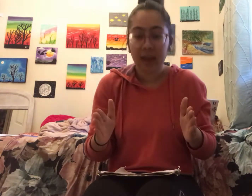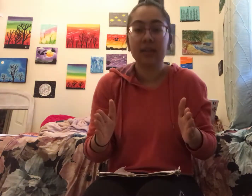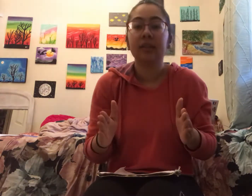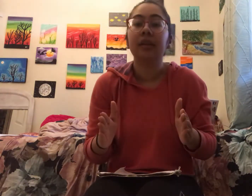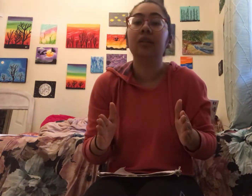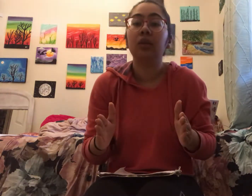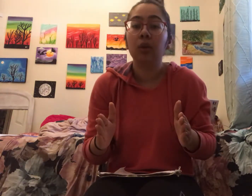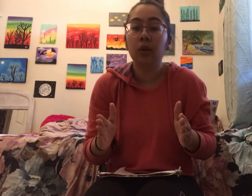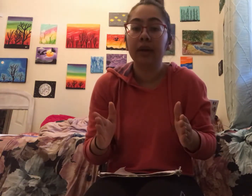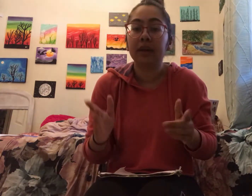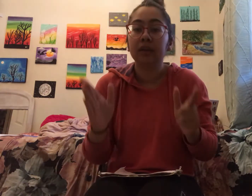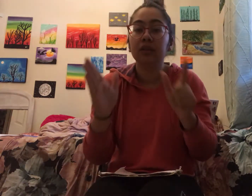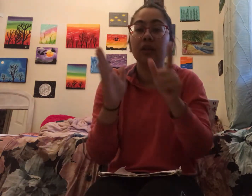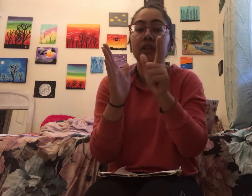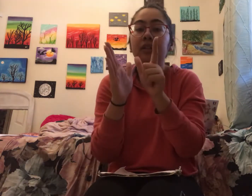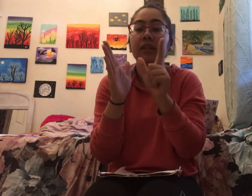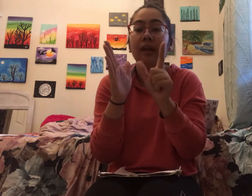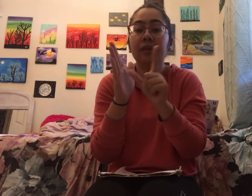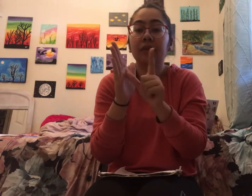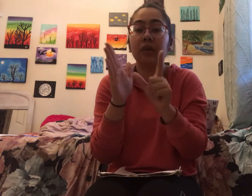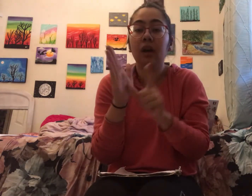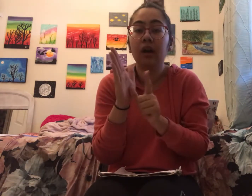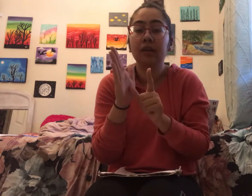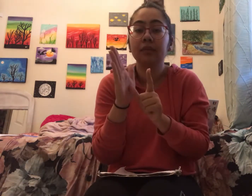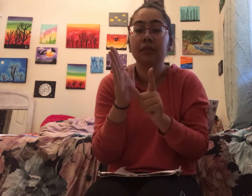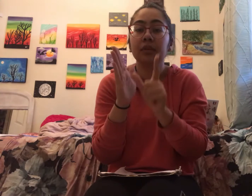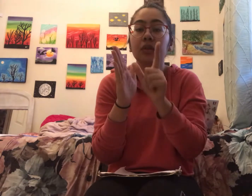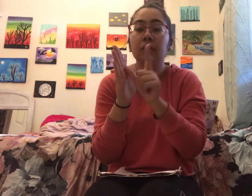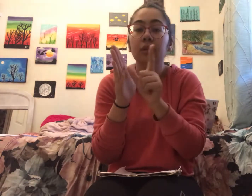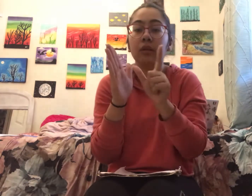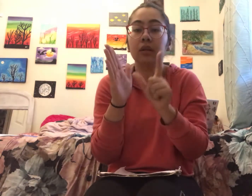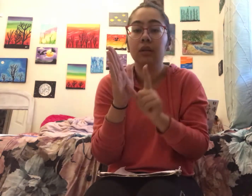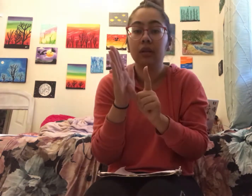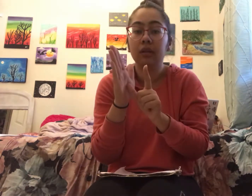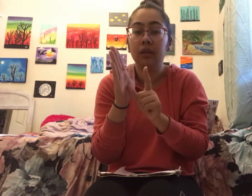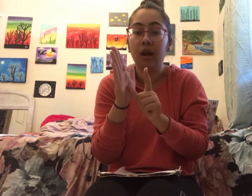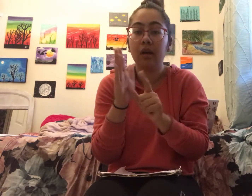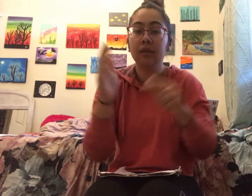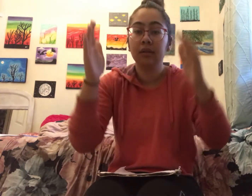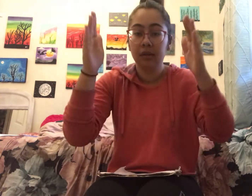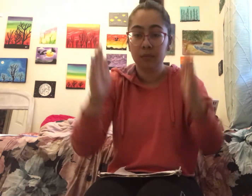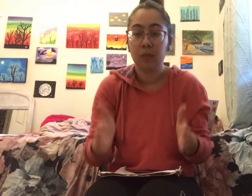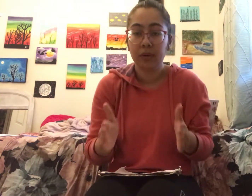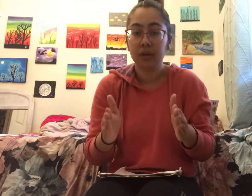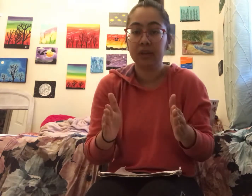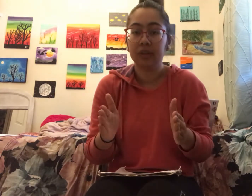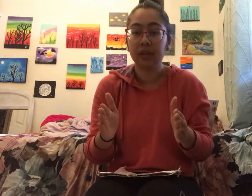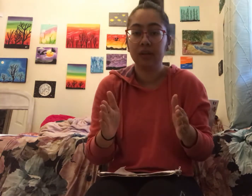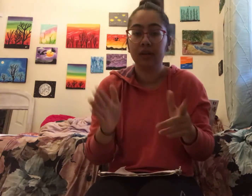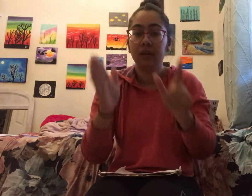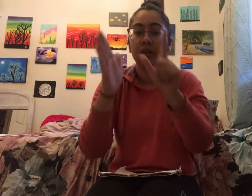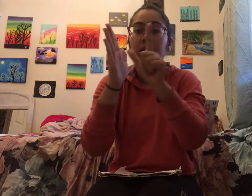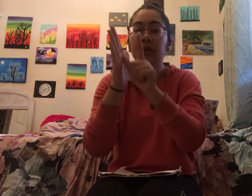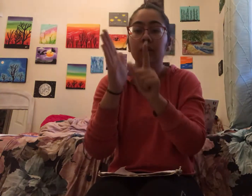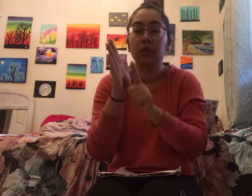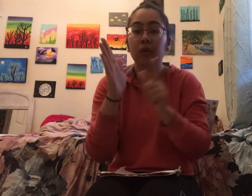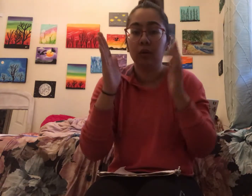Next is lawyer. So this is a sign for law. So law, person,